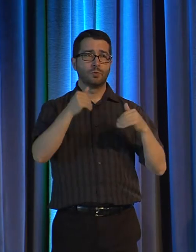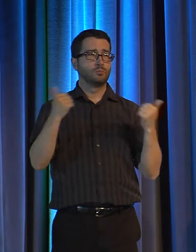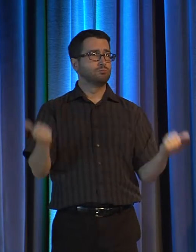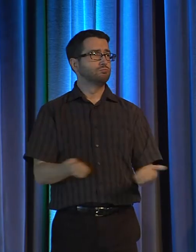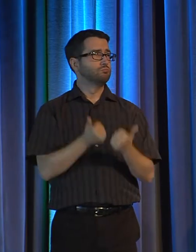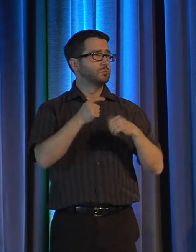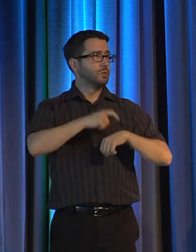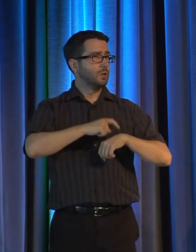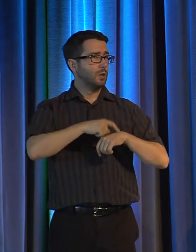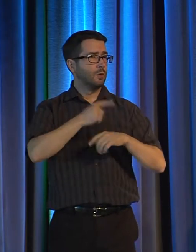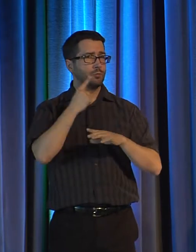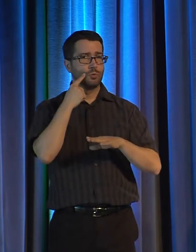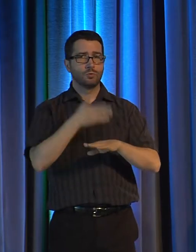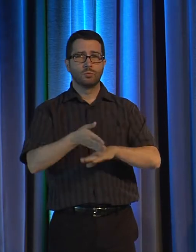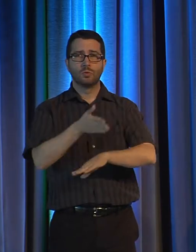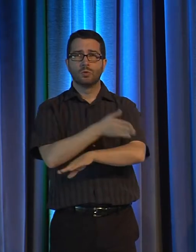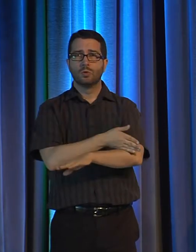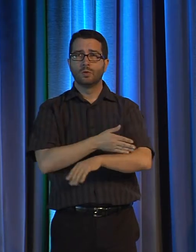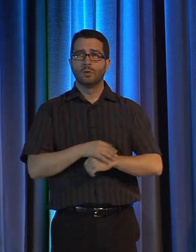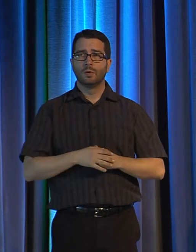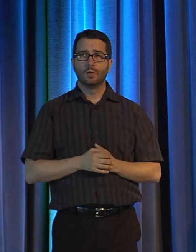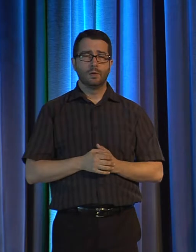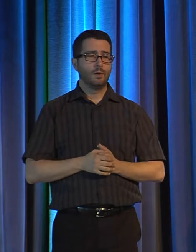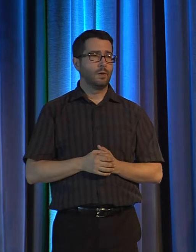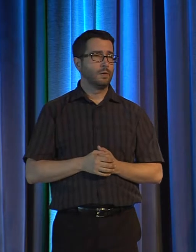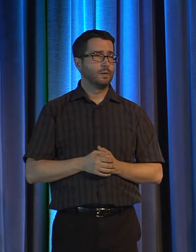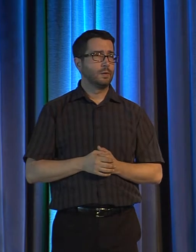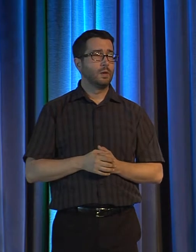to this opportunity.